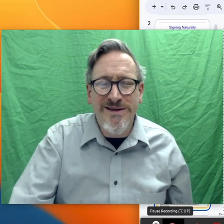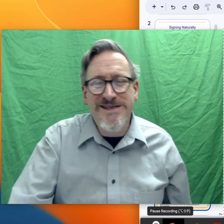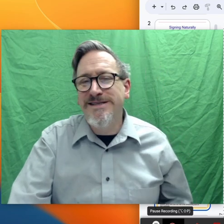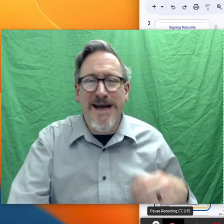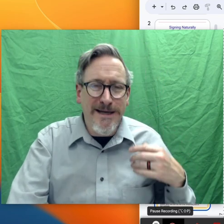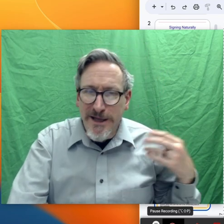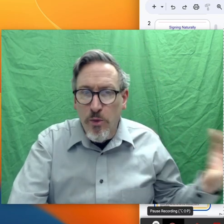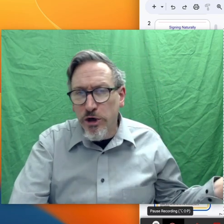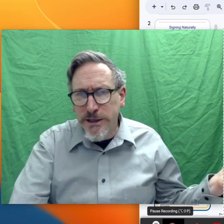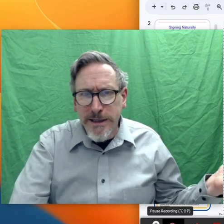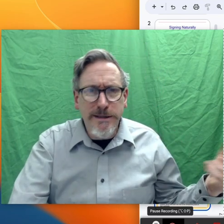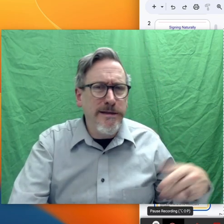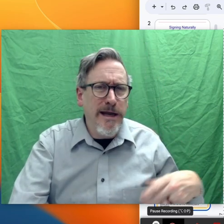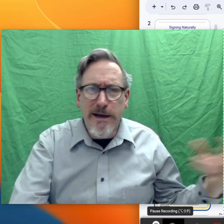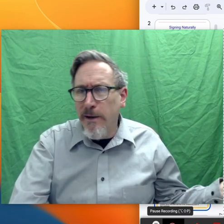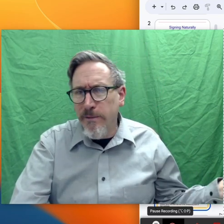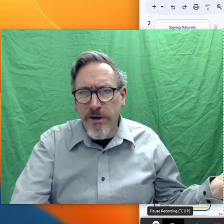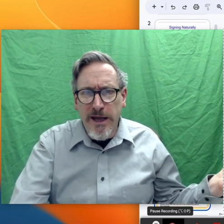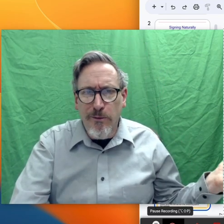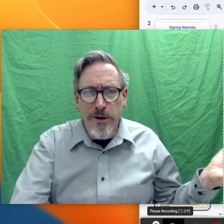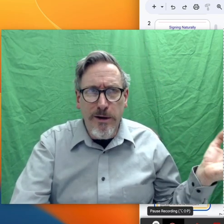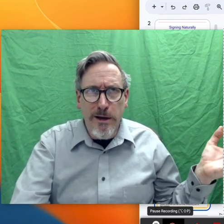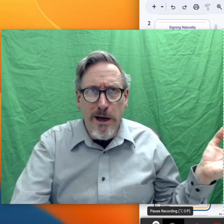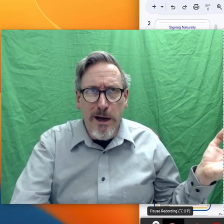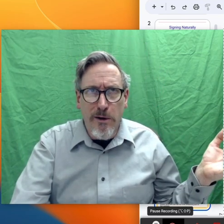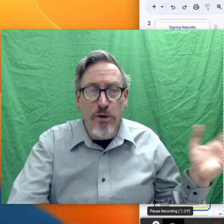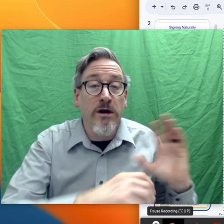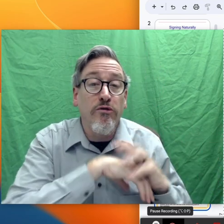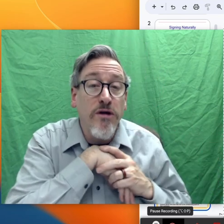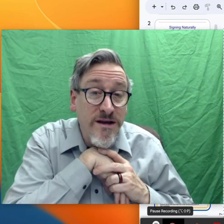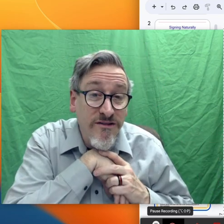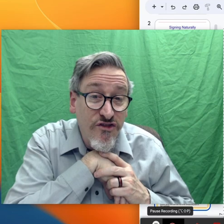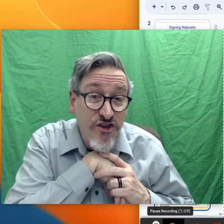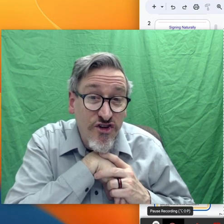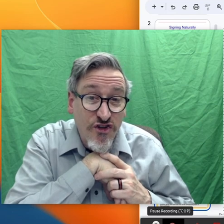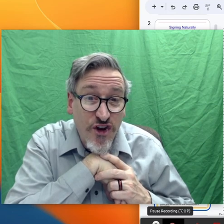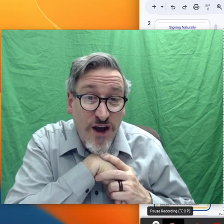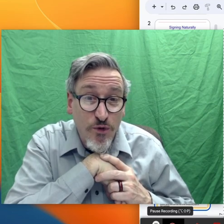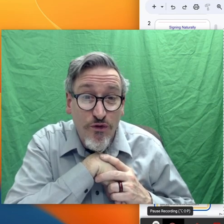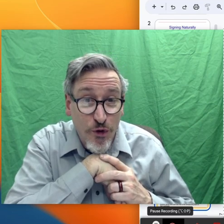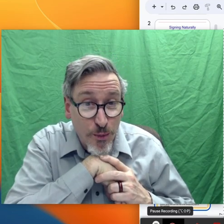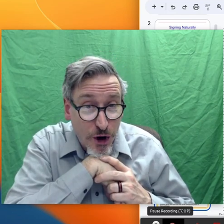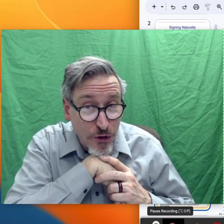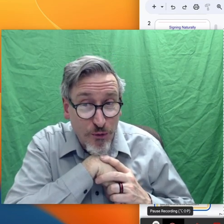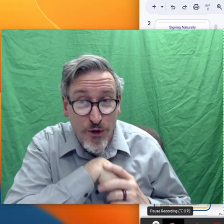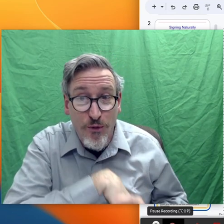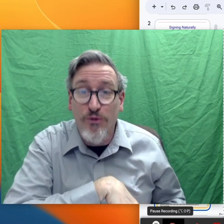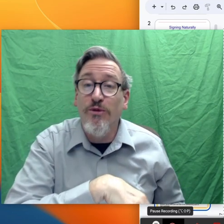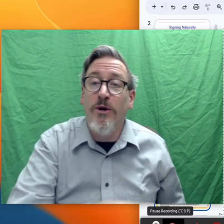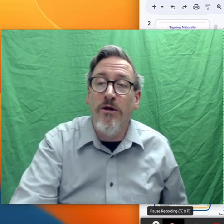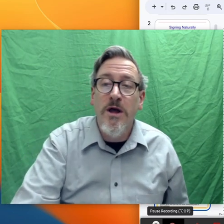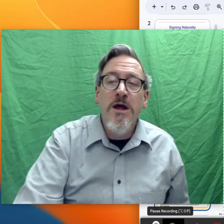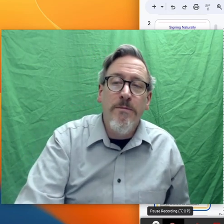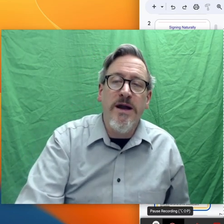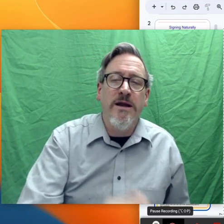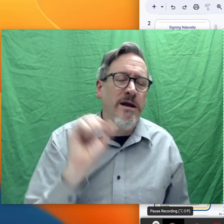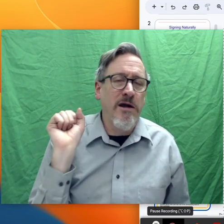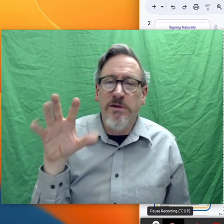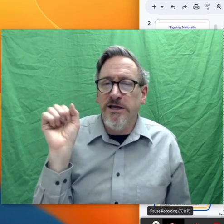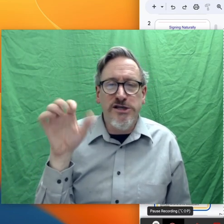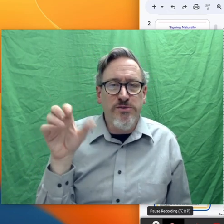Now this is technically a worksheet that we're suggested to have you fill them out as we go through them all.